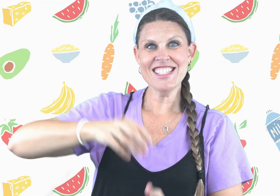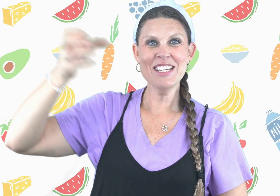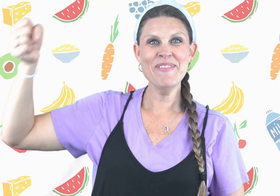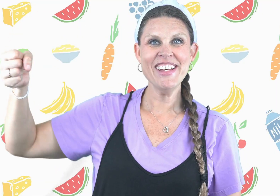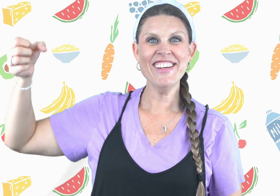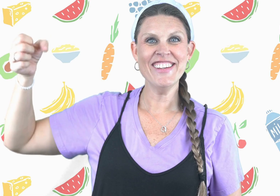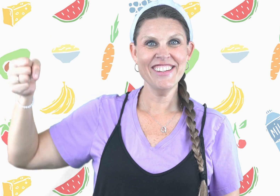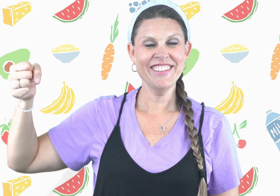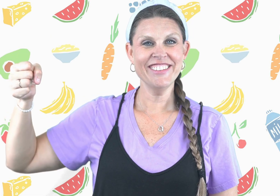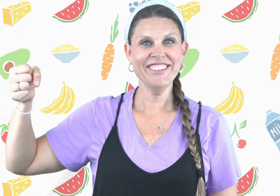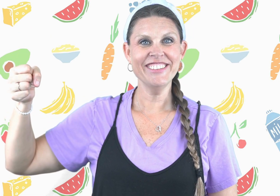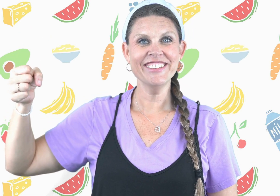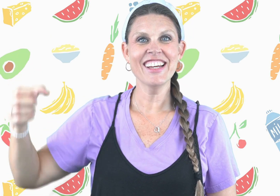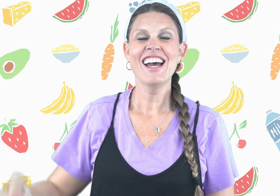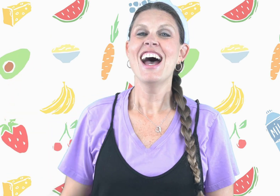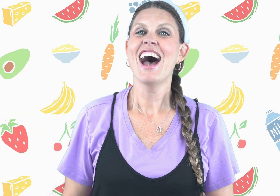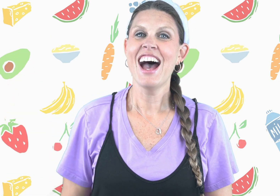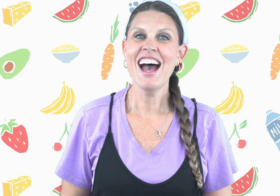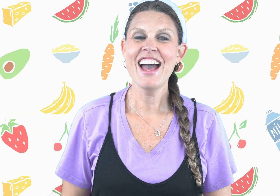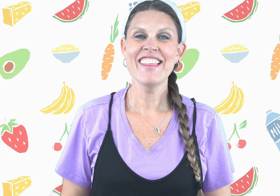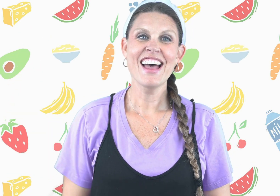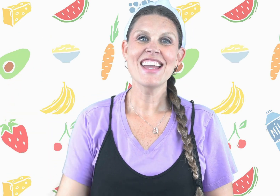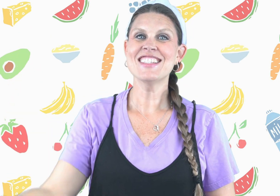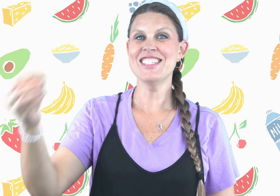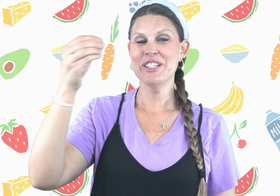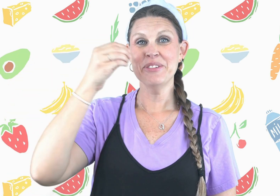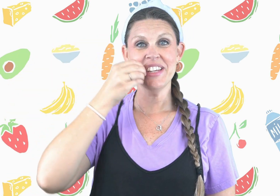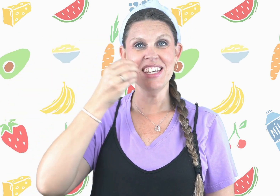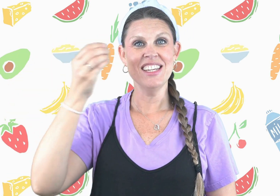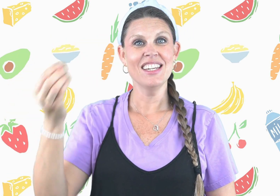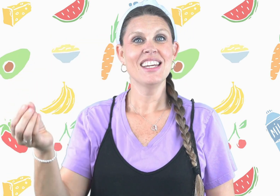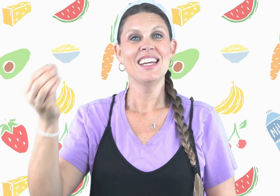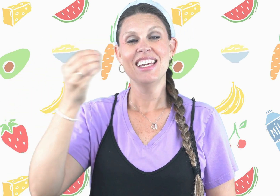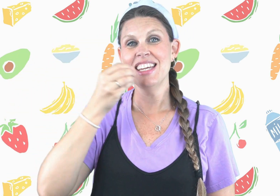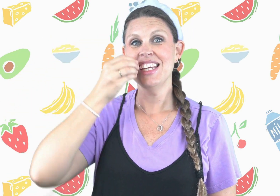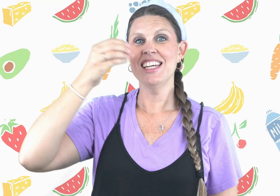cookies and milk. I like to eat